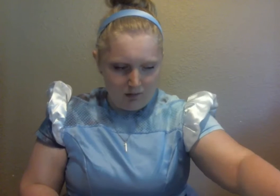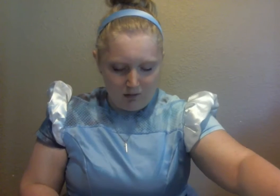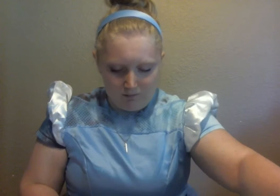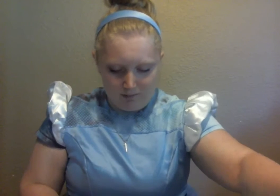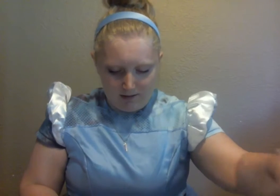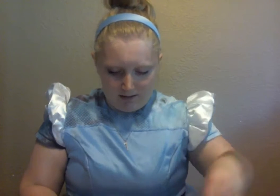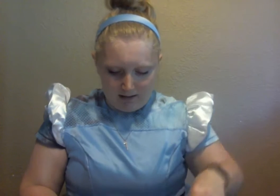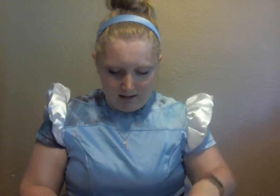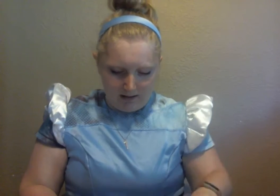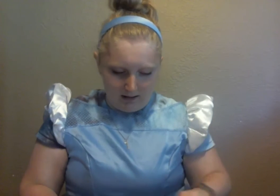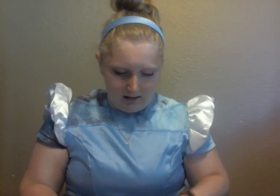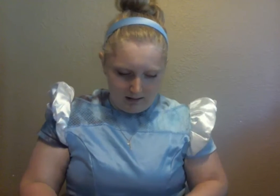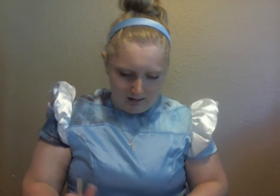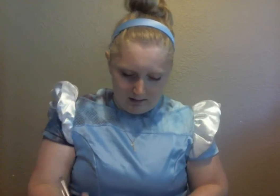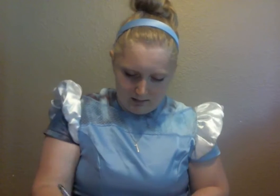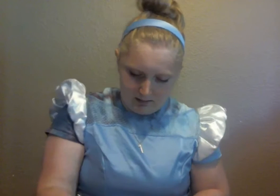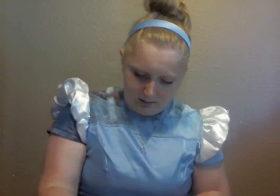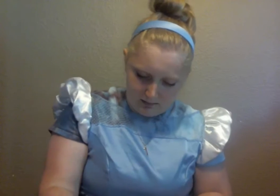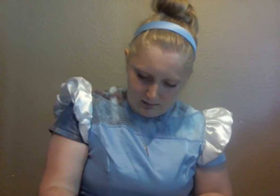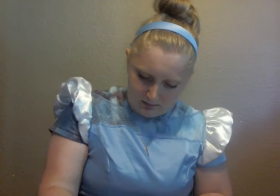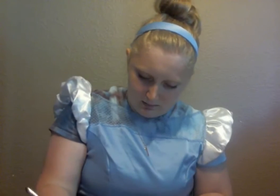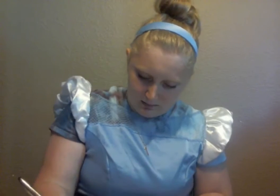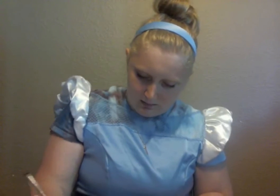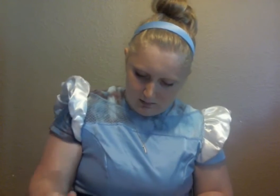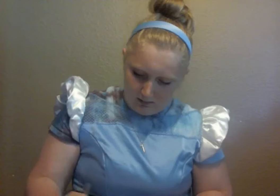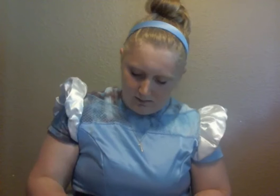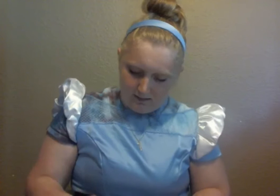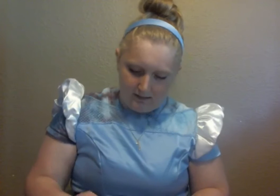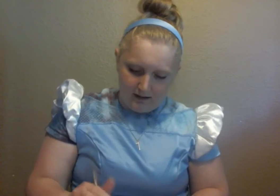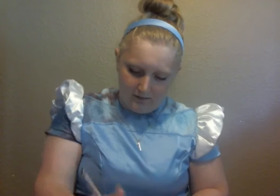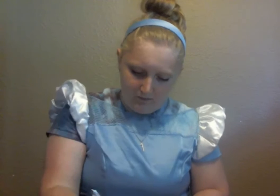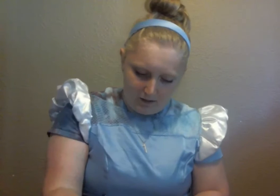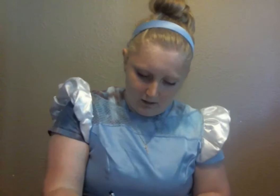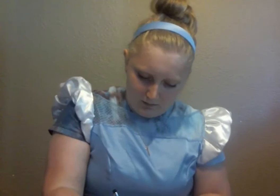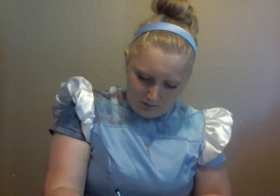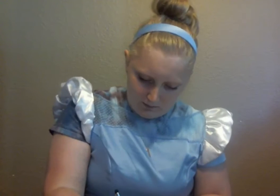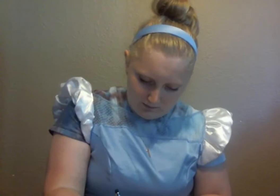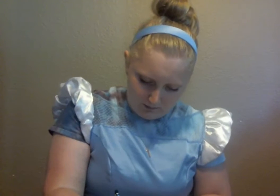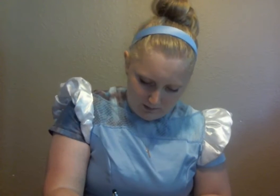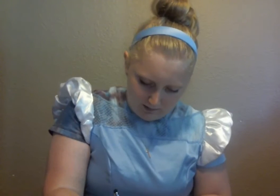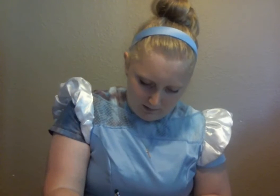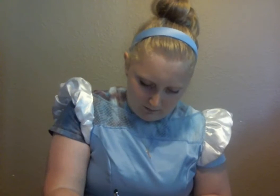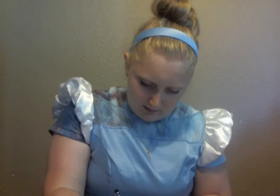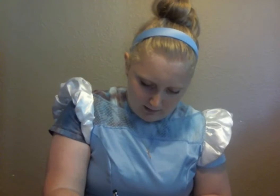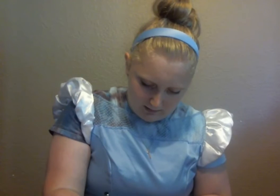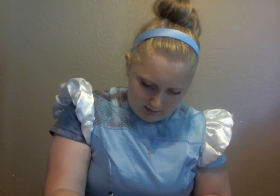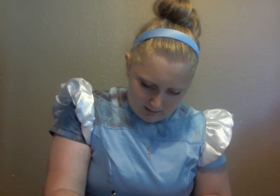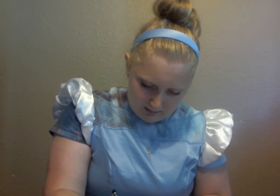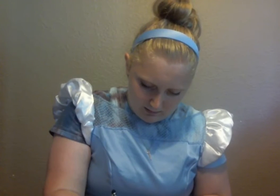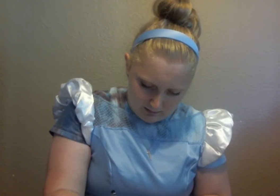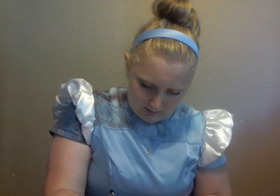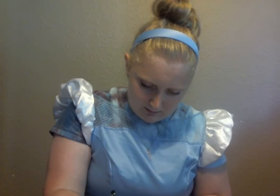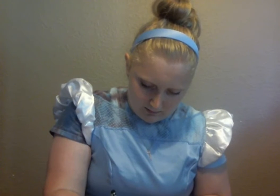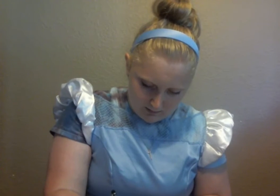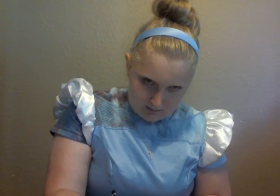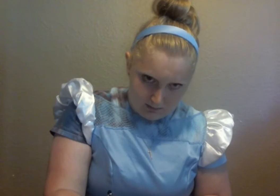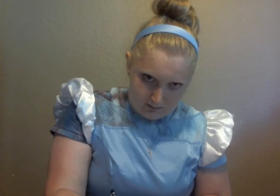Oh, and then I need the same verb. So I'm going to write that one in there.